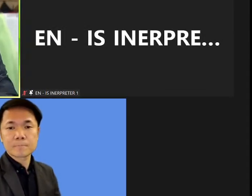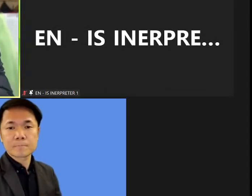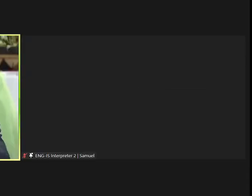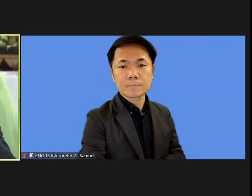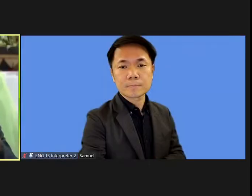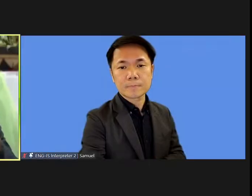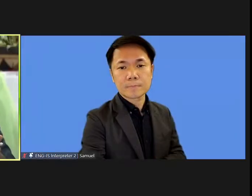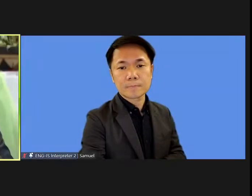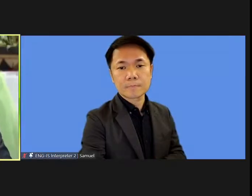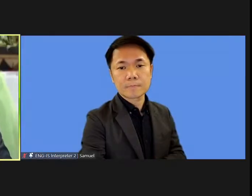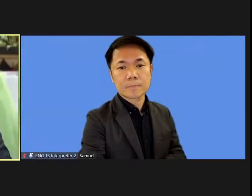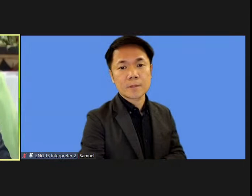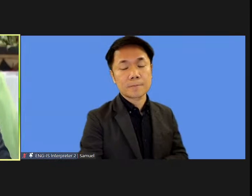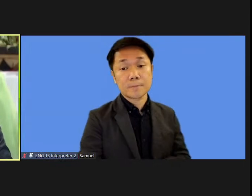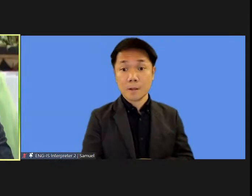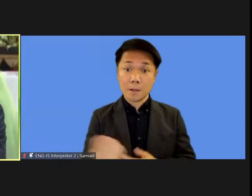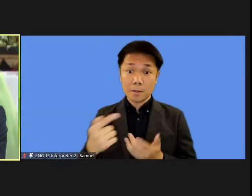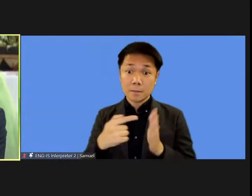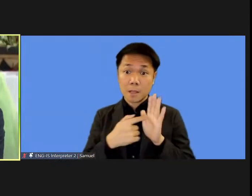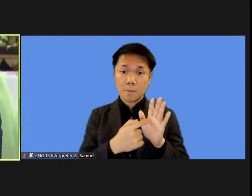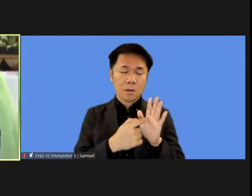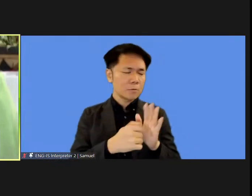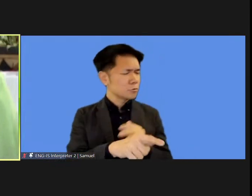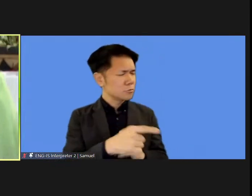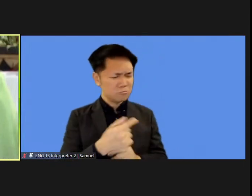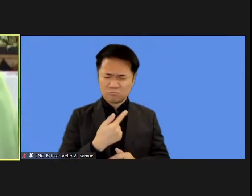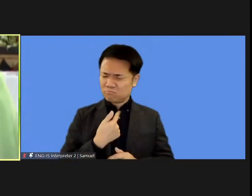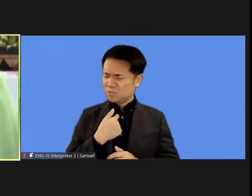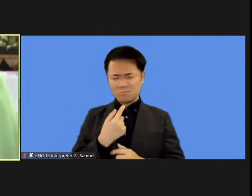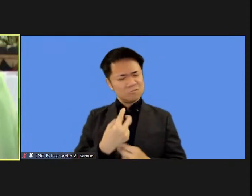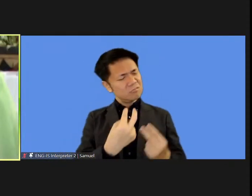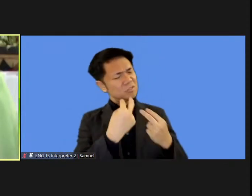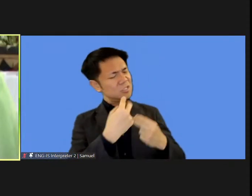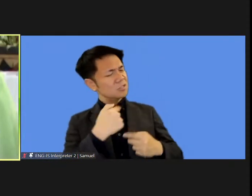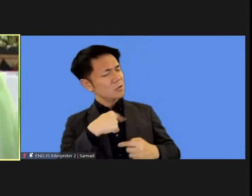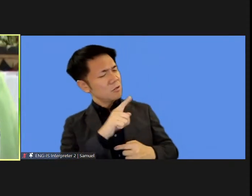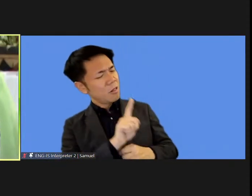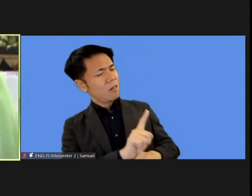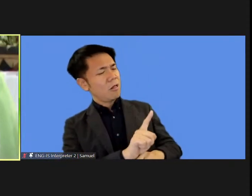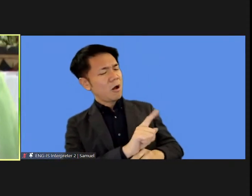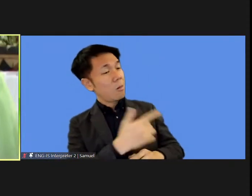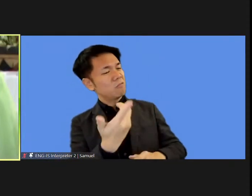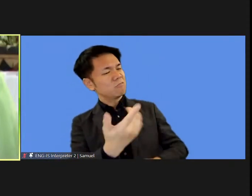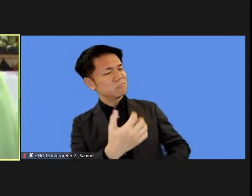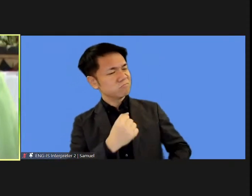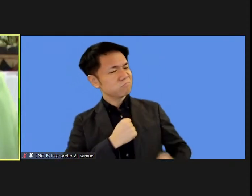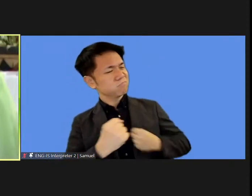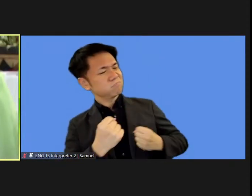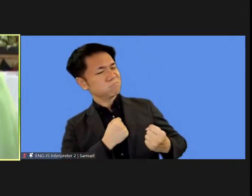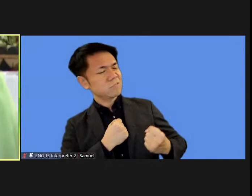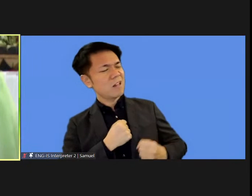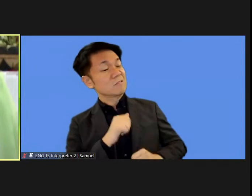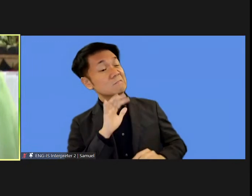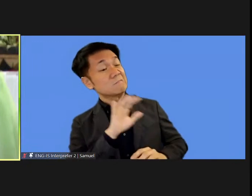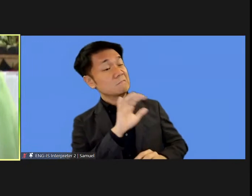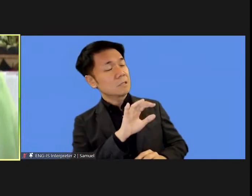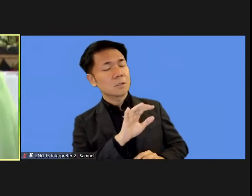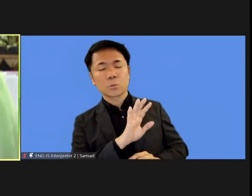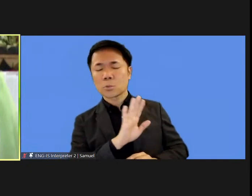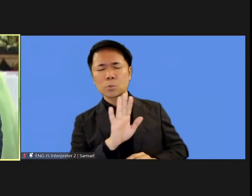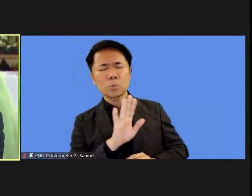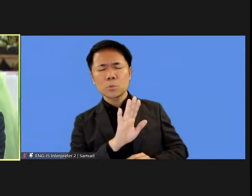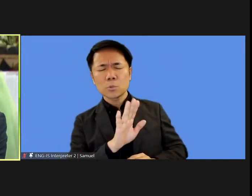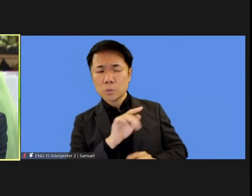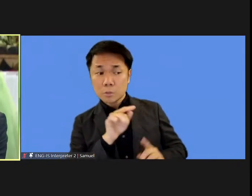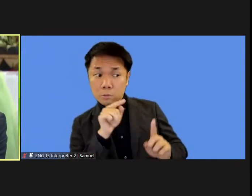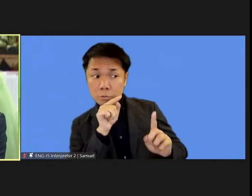office, say, oh, you're coming with a complaint again. Which is not necessarily that. Because you have a voice, you have a better understanding of the context. And that's what you